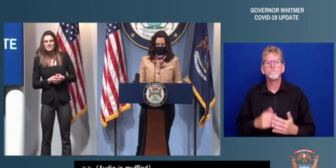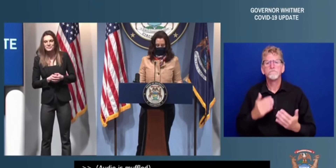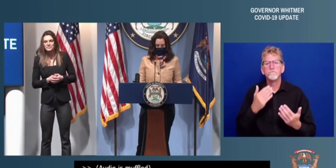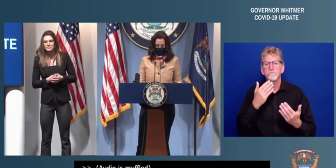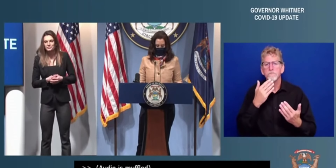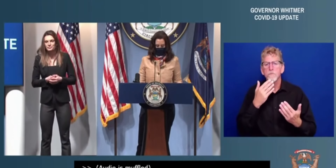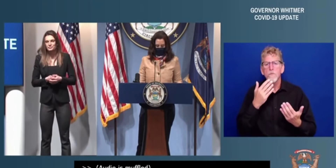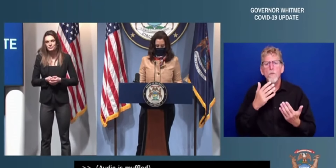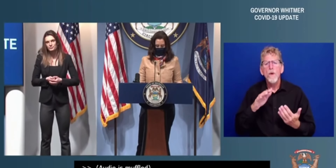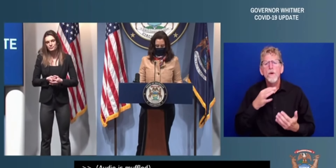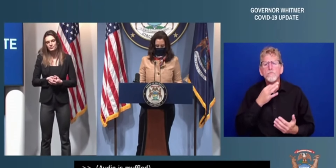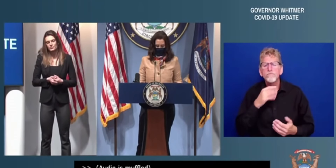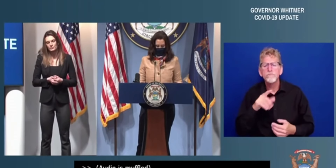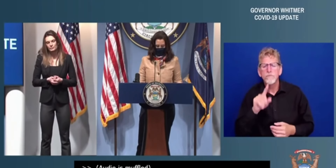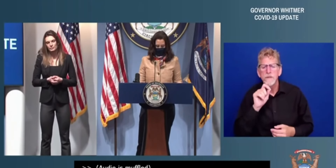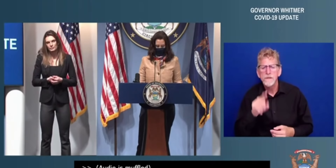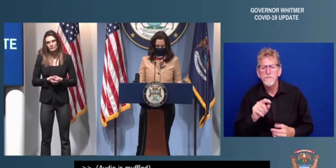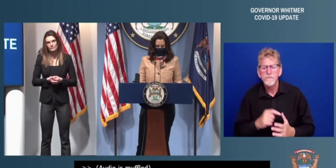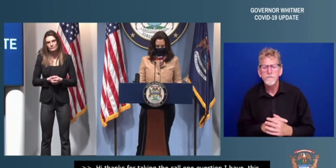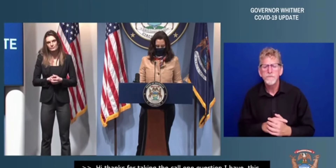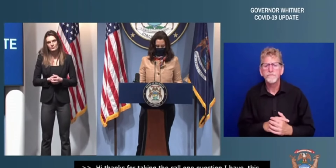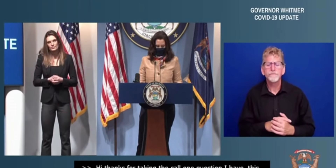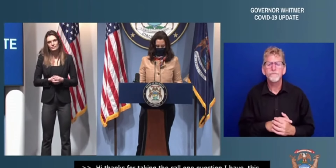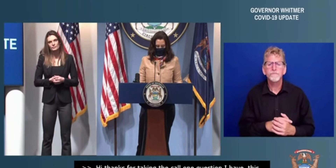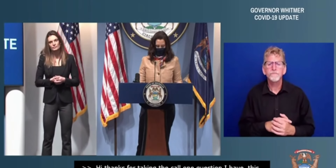this goes a bit of a follow-up.